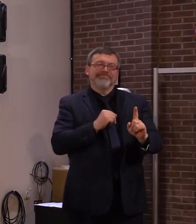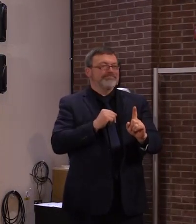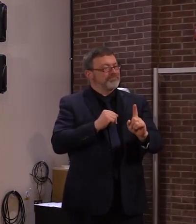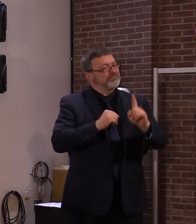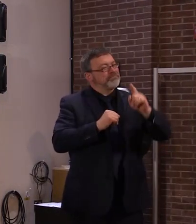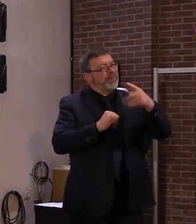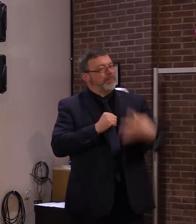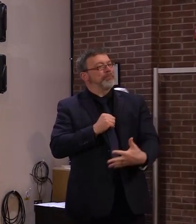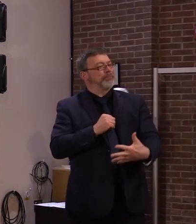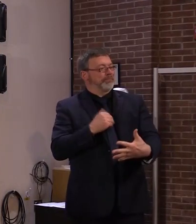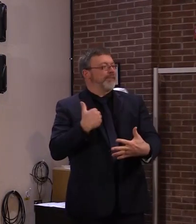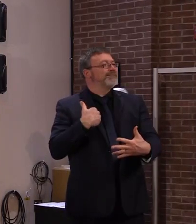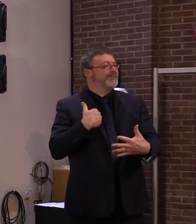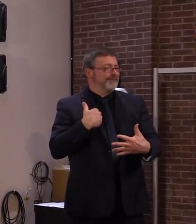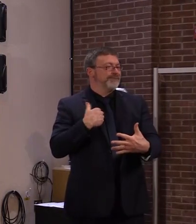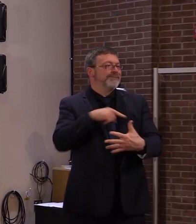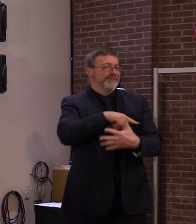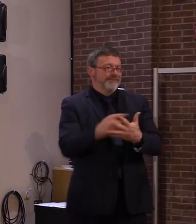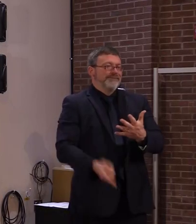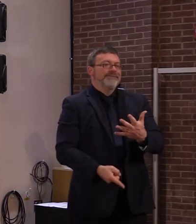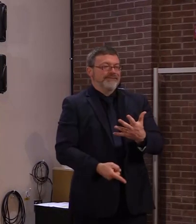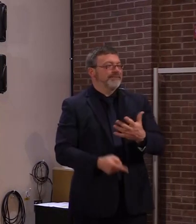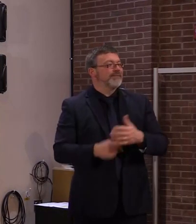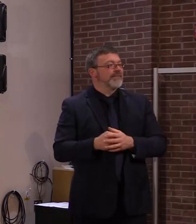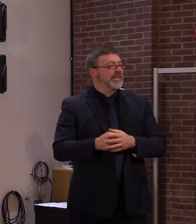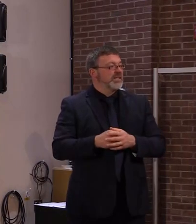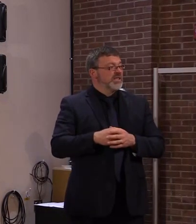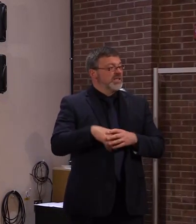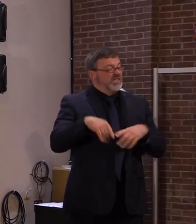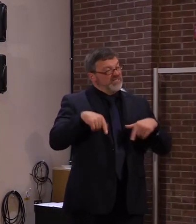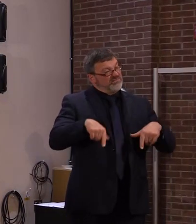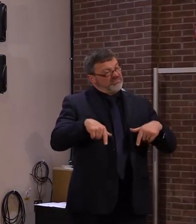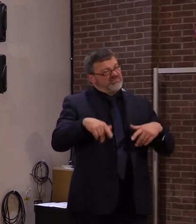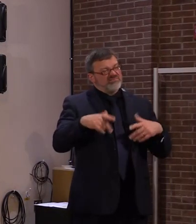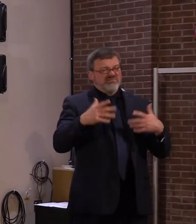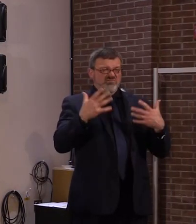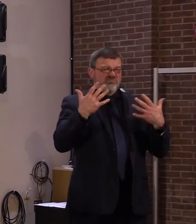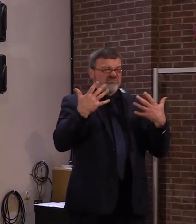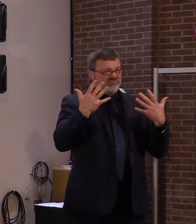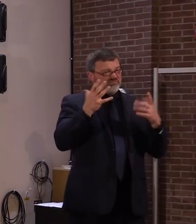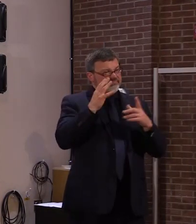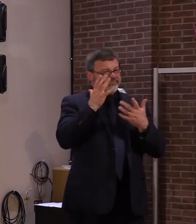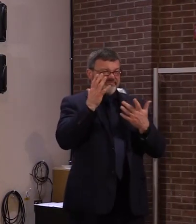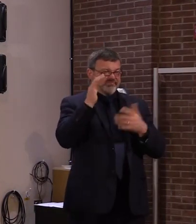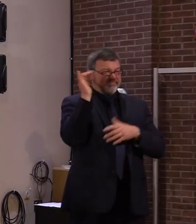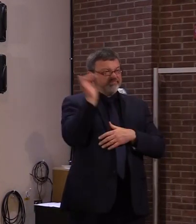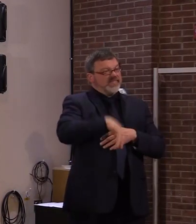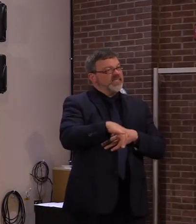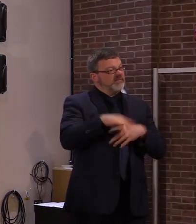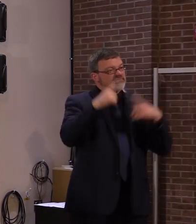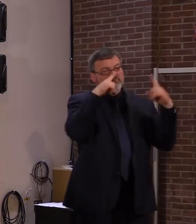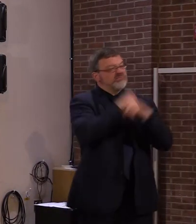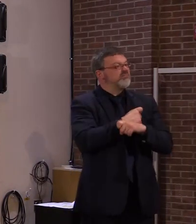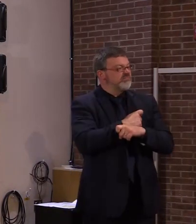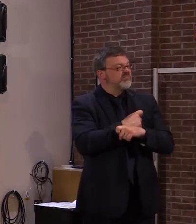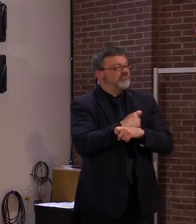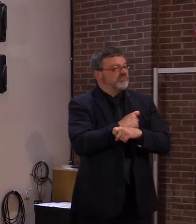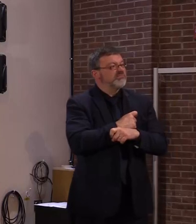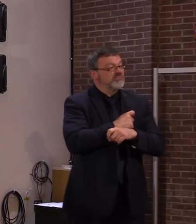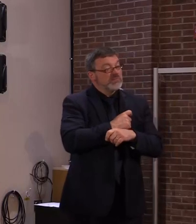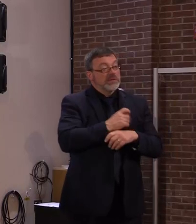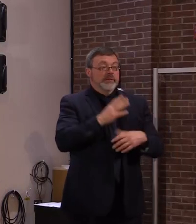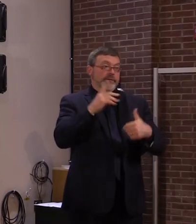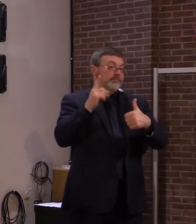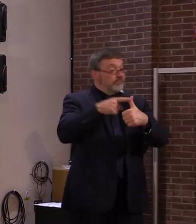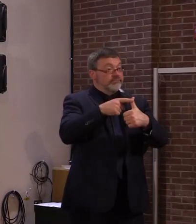together to create the situation that we're in now. First, the Delta variant. This may sound